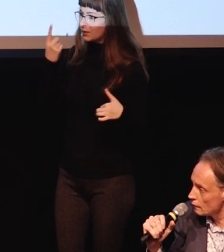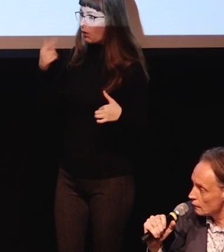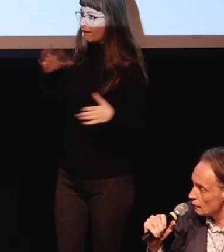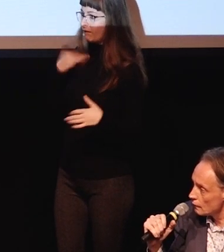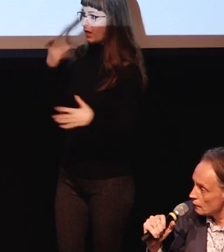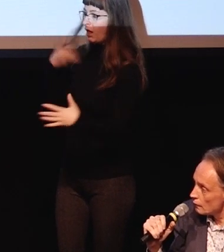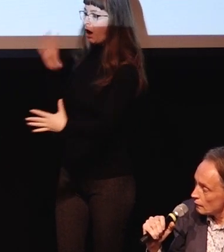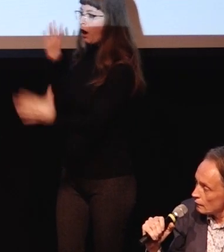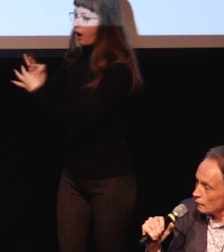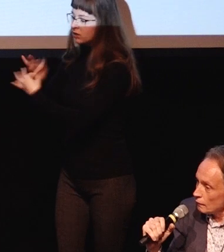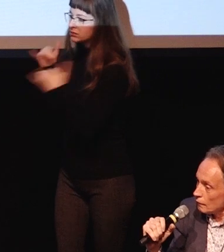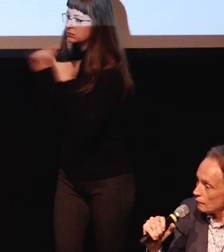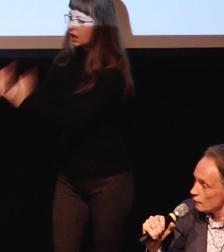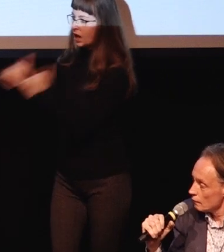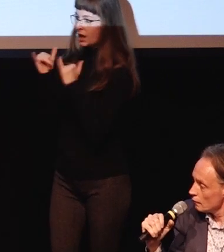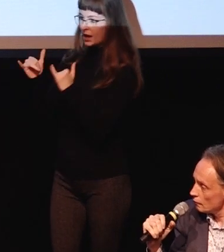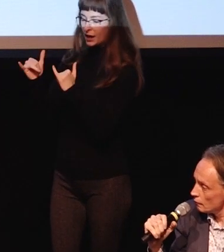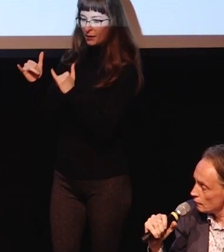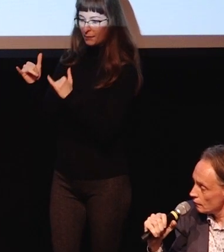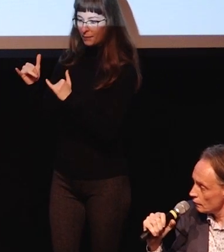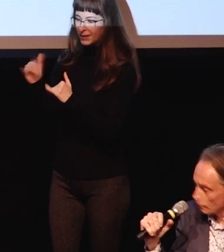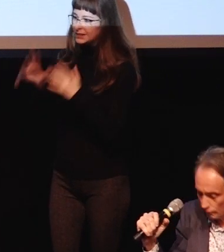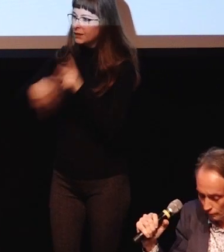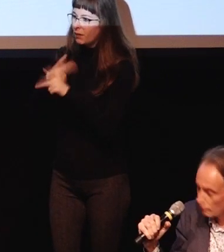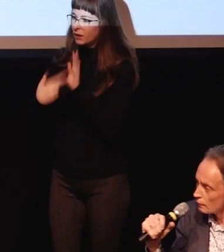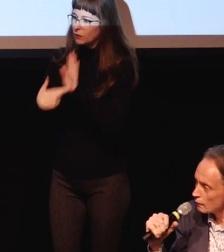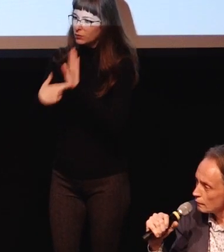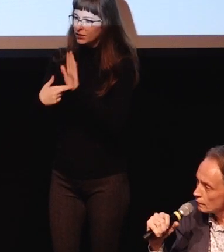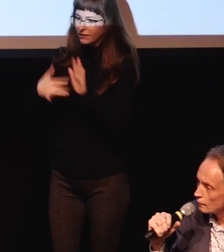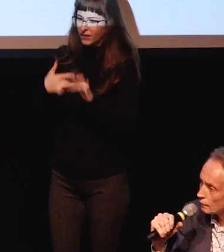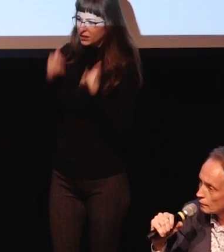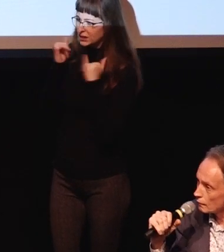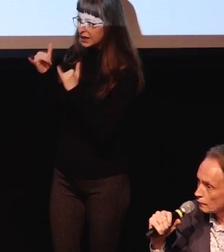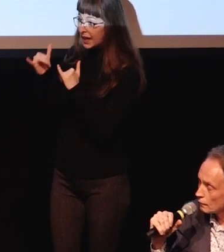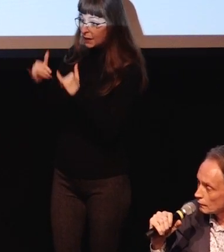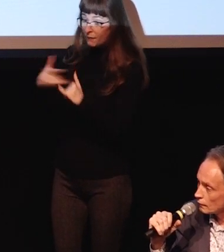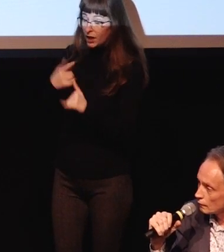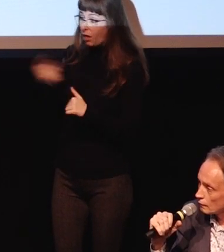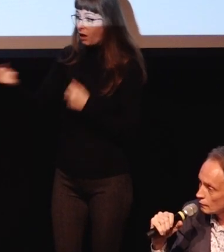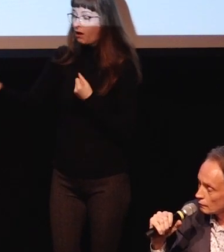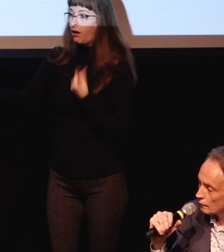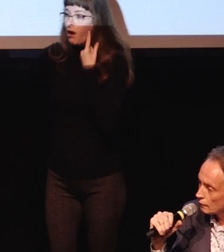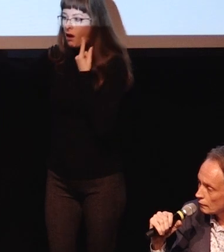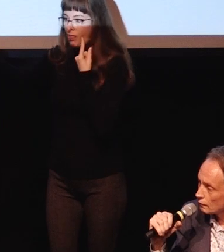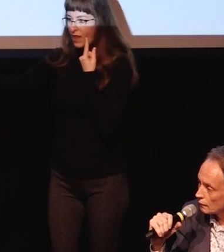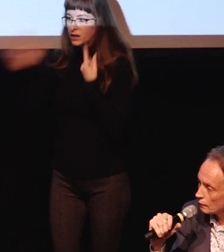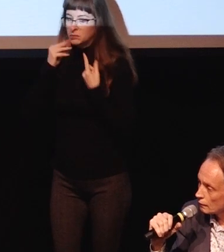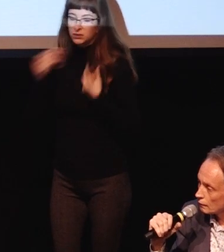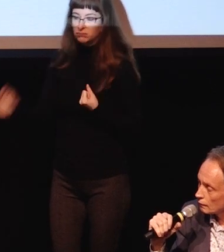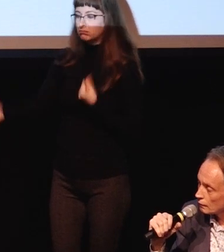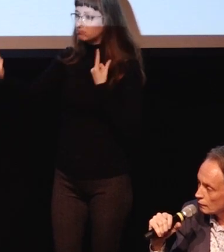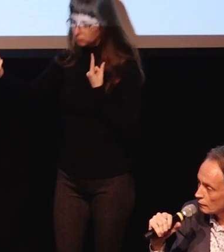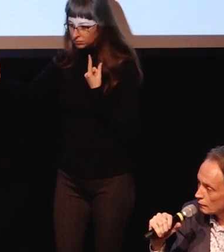screen that mirrors them in some way, that they feel seen, it's more likely that